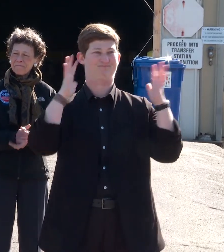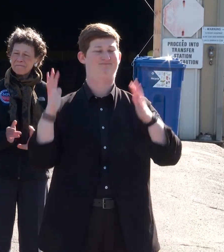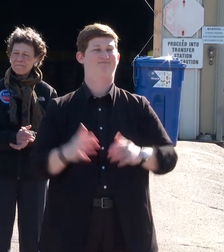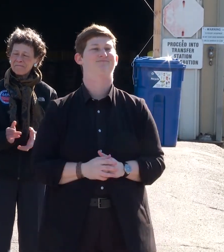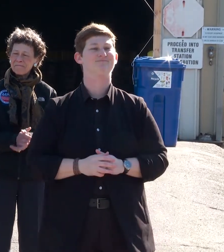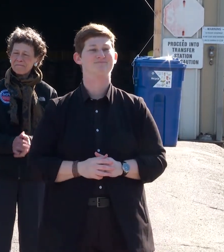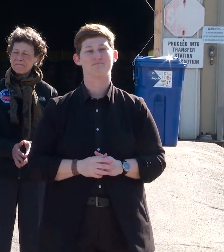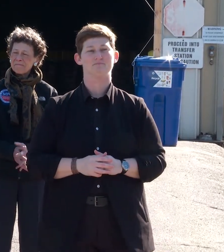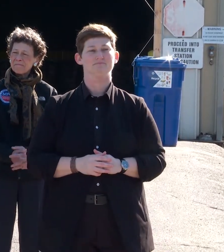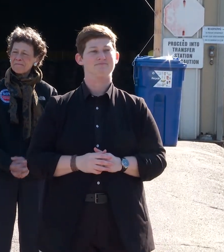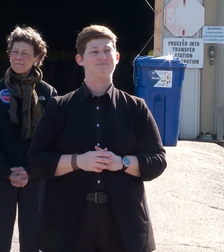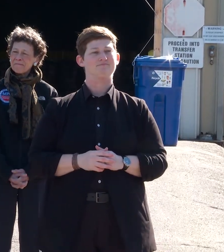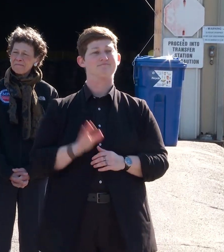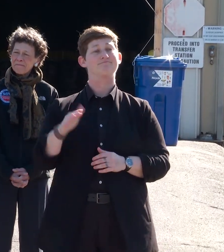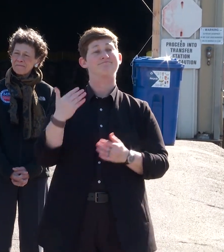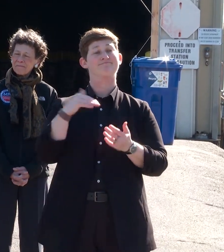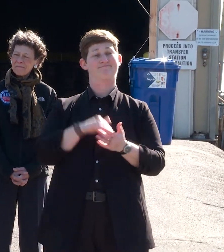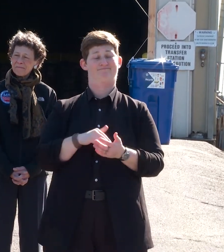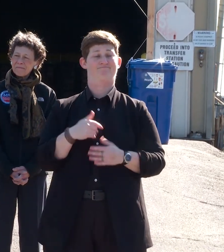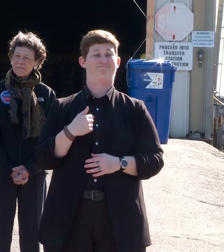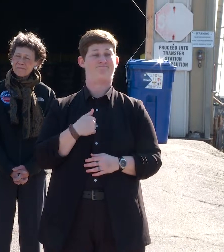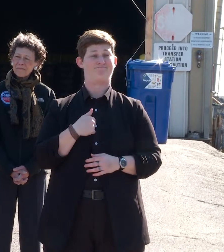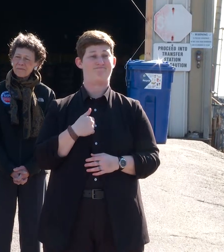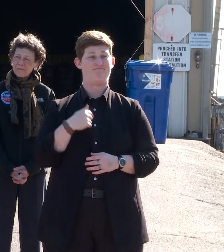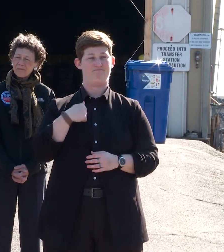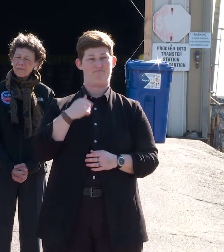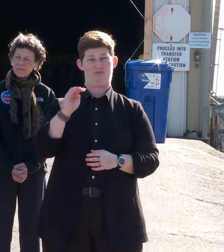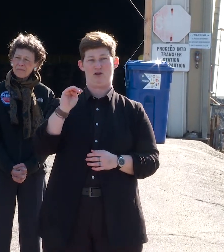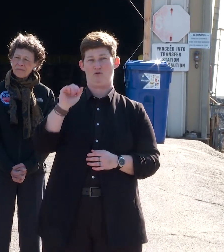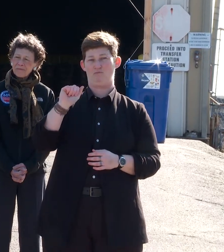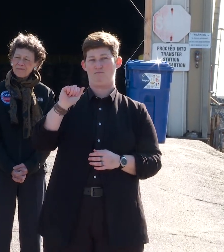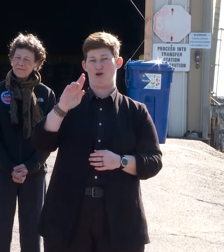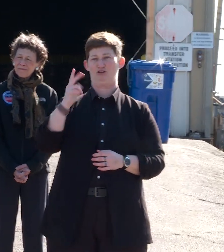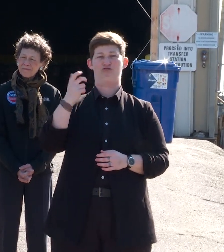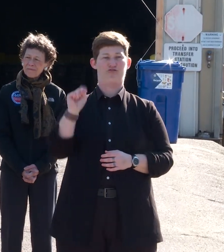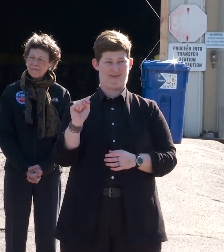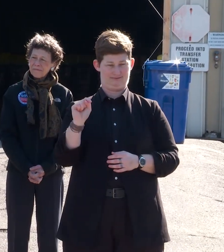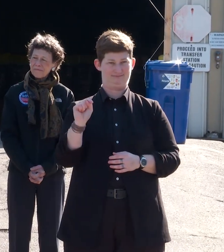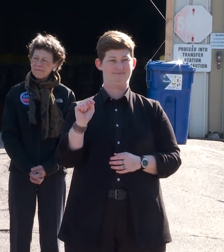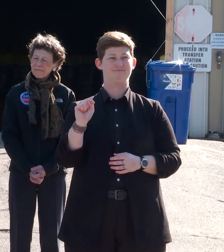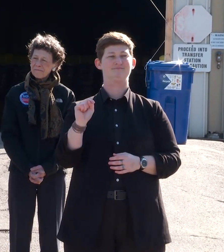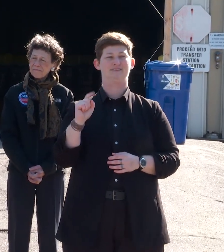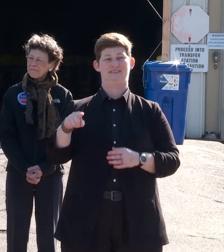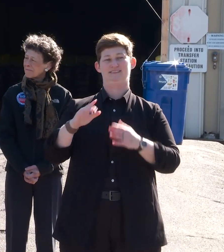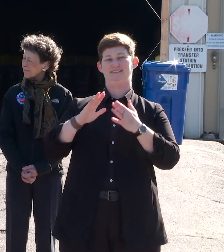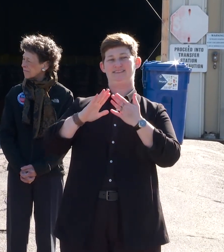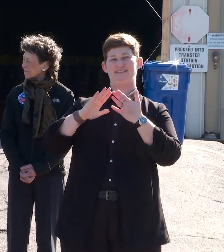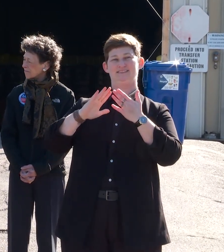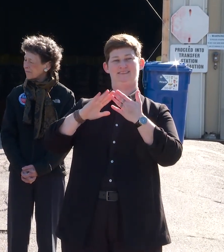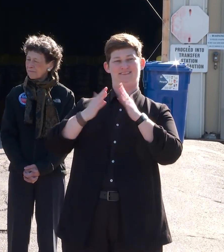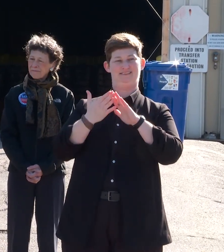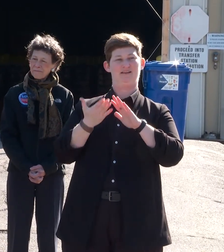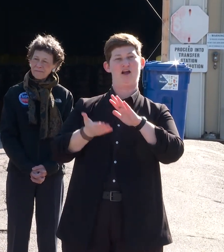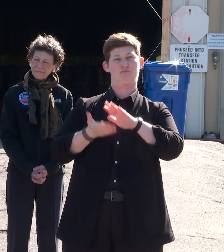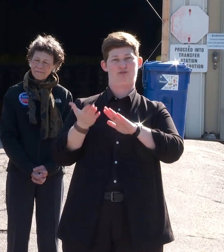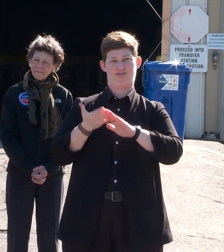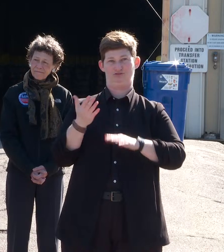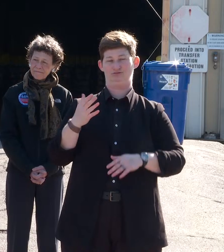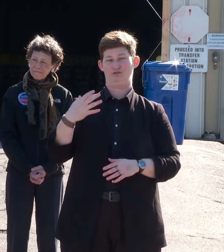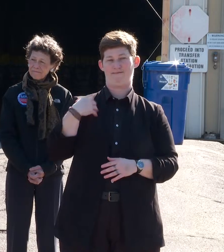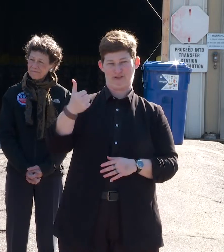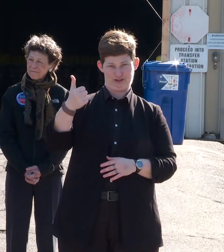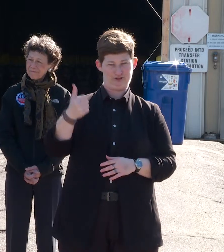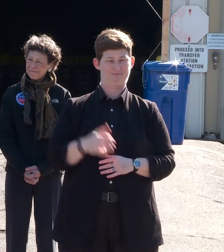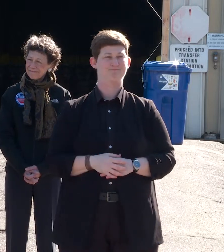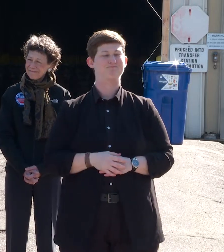Well, again, I'm Margaret Anderson Kelleher. I'm the City Operations Officer for the City of Minneapolis. I was